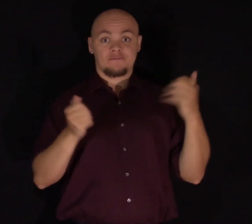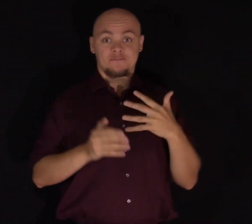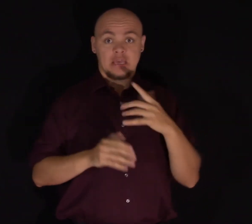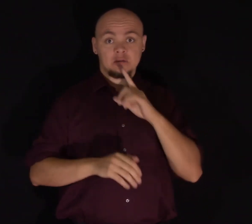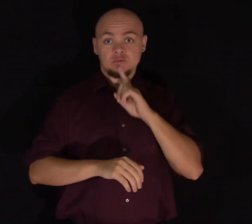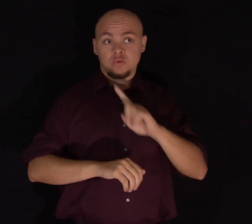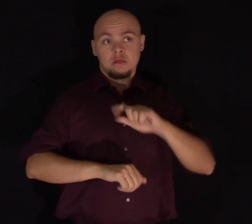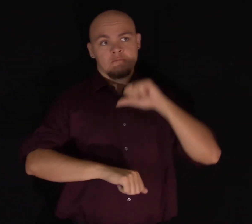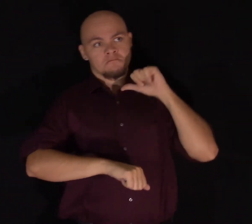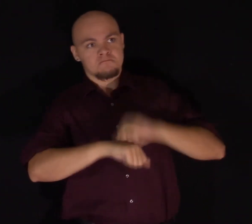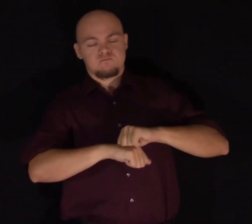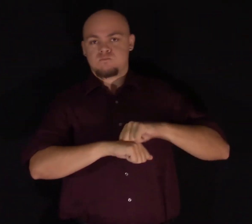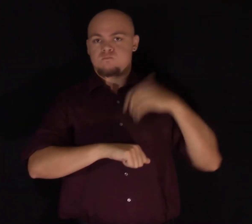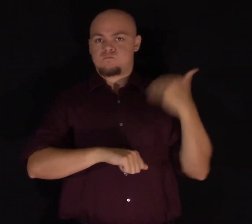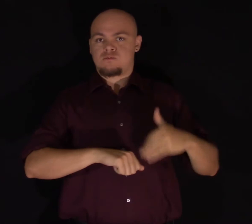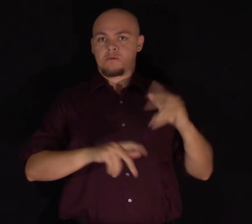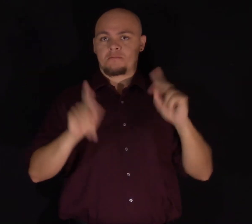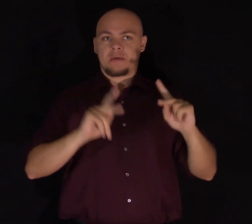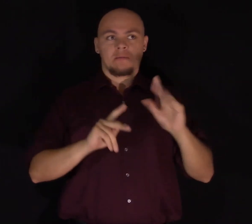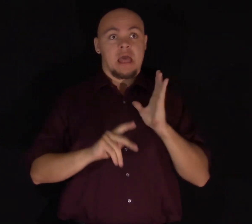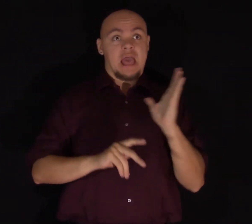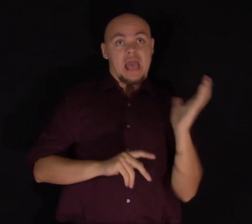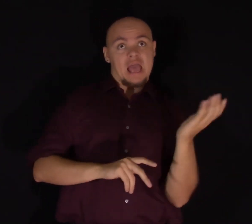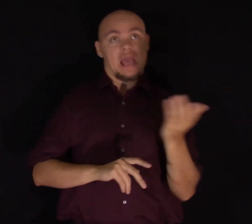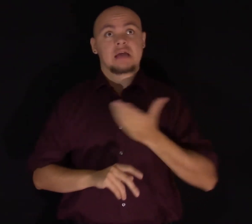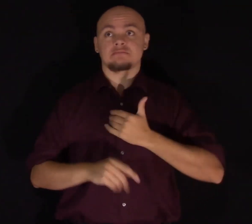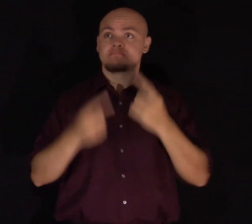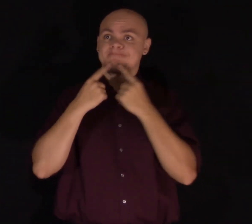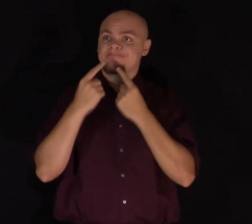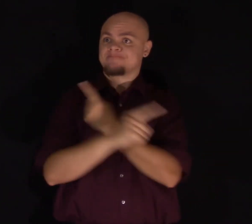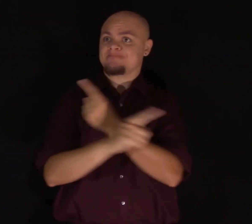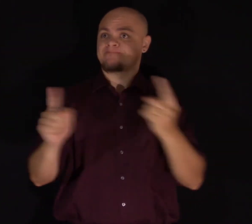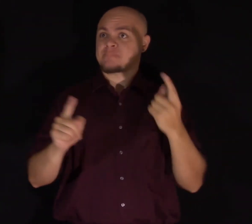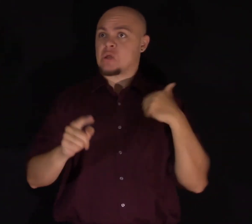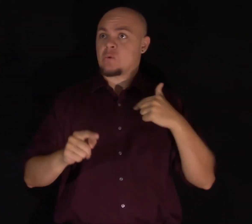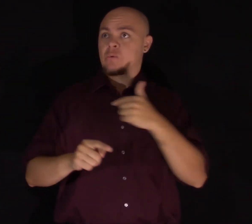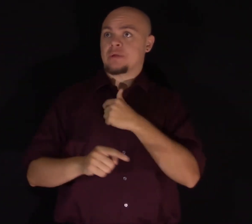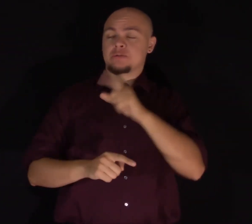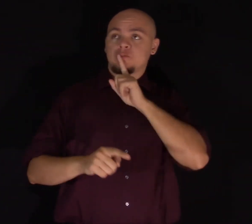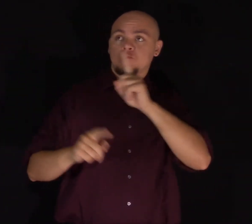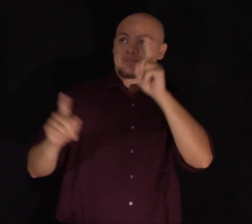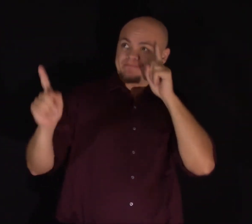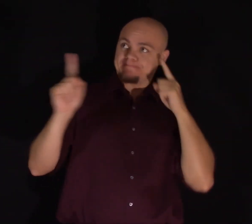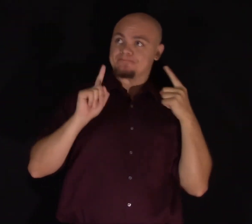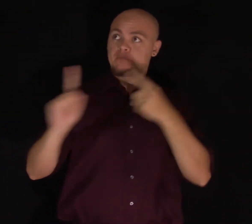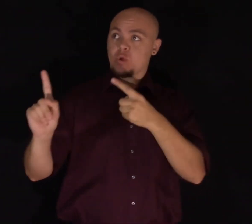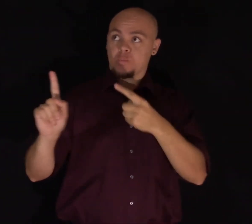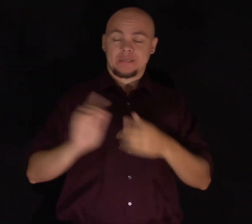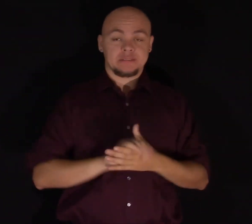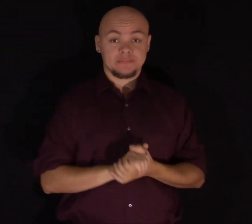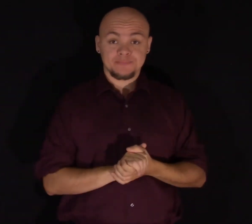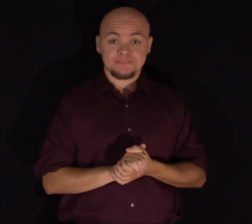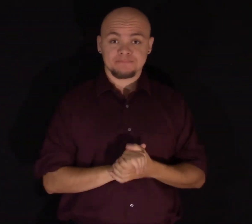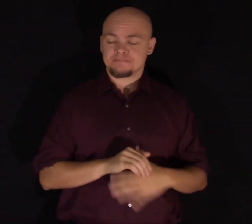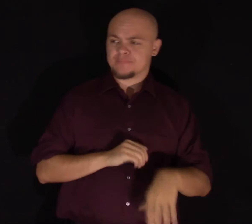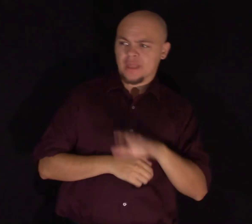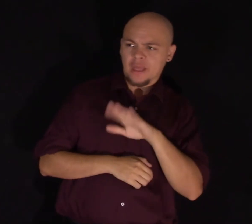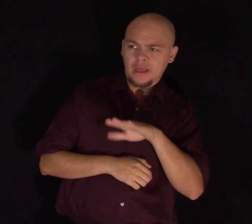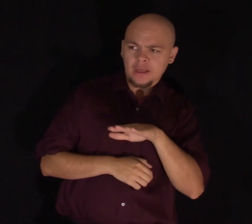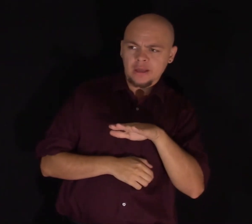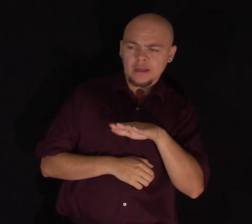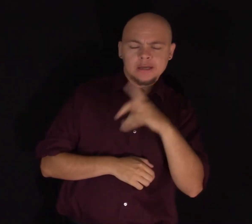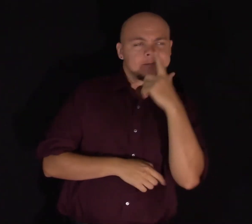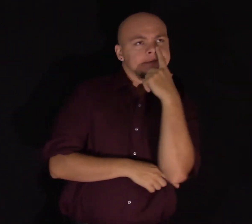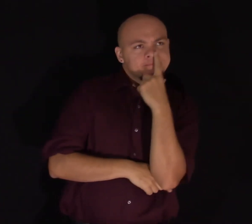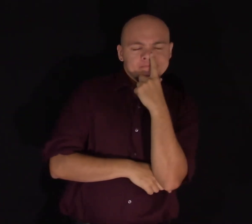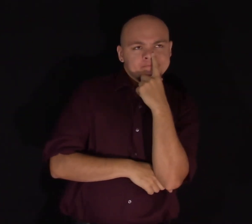concrete power of keeping us from doing and saying the things that are our purpose. And I was like, you know what? I'm